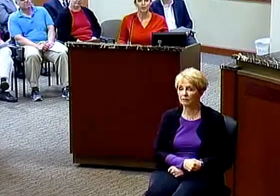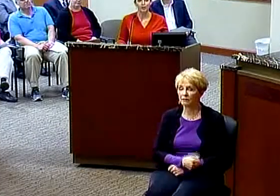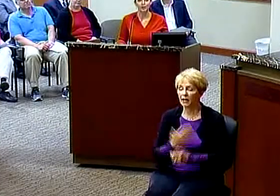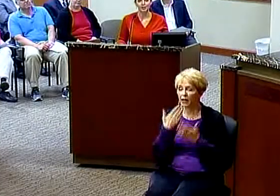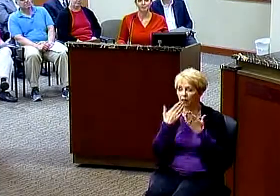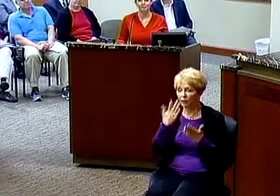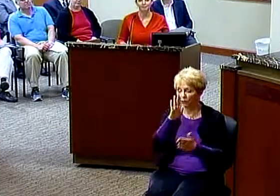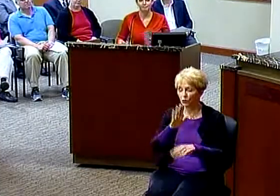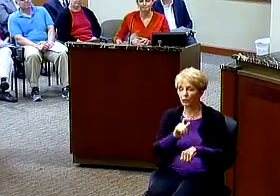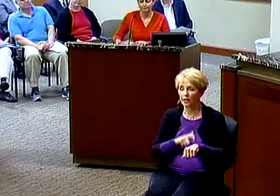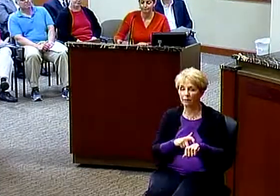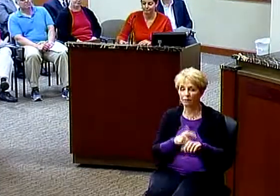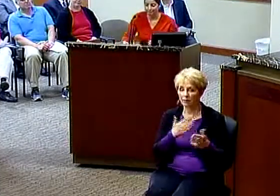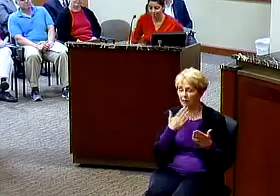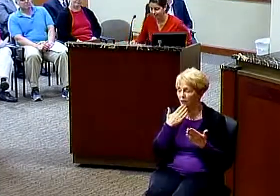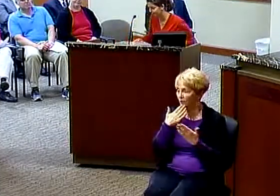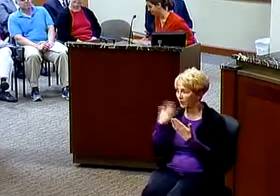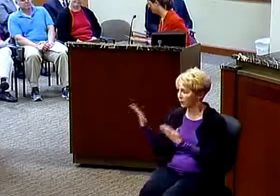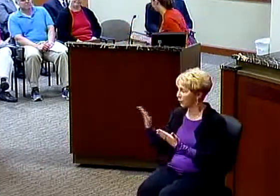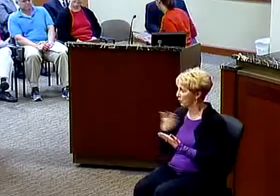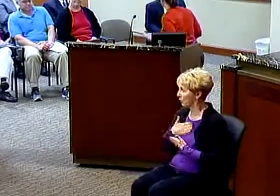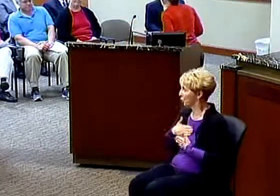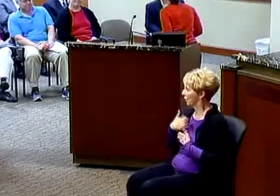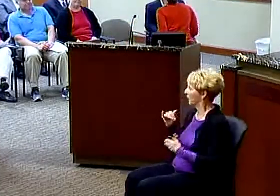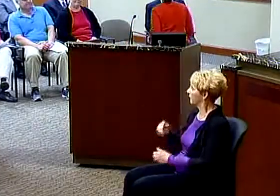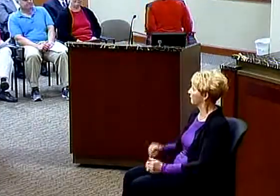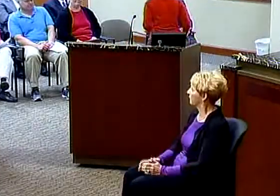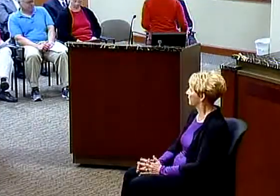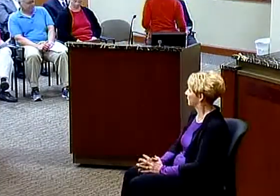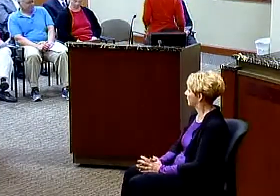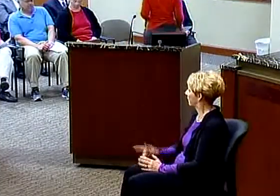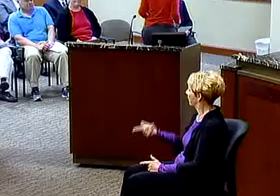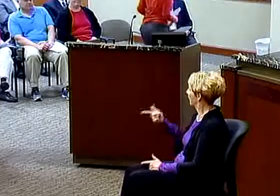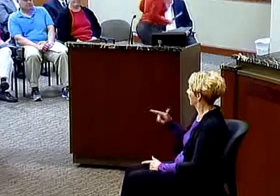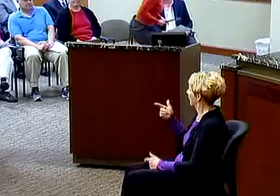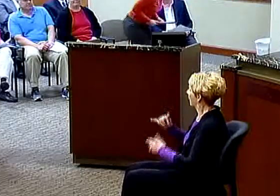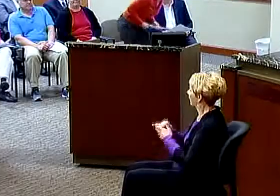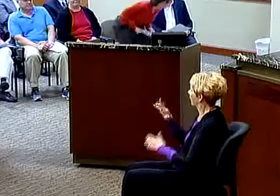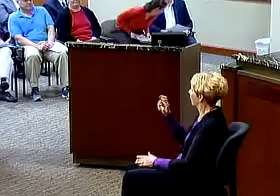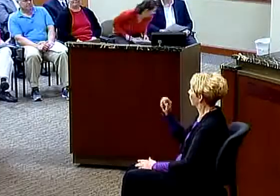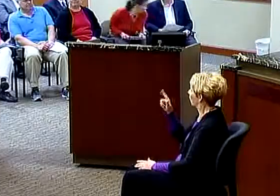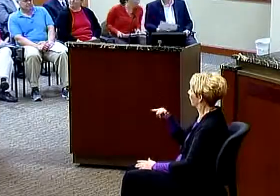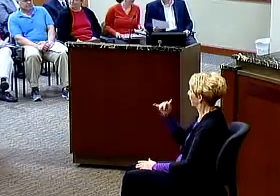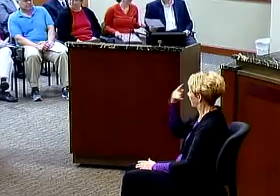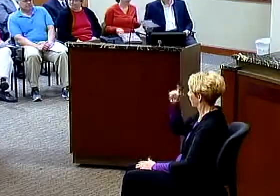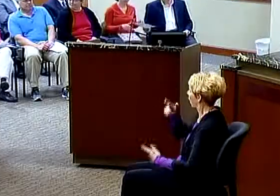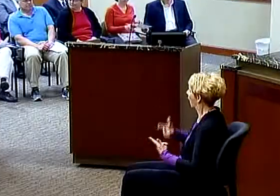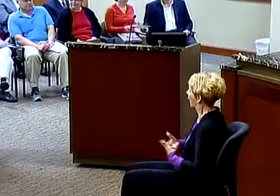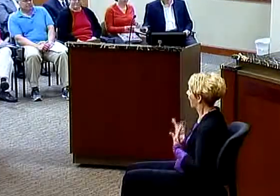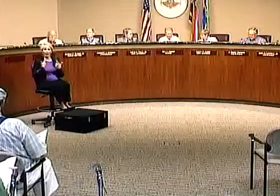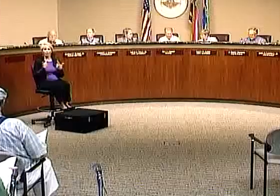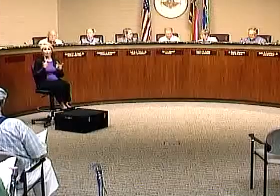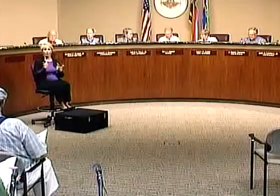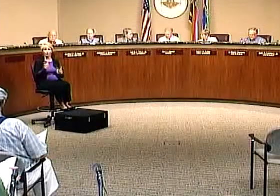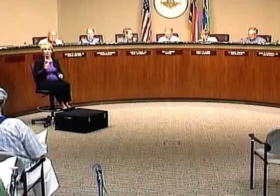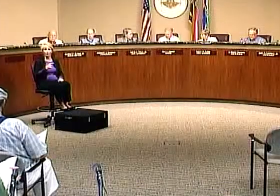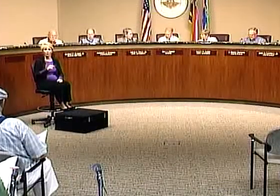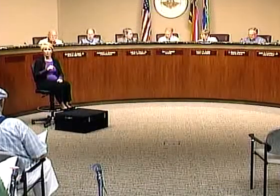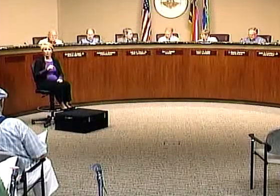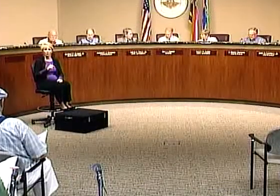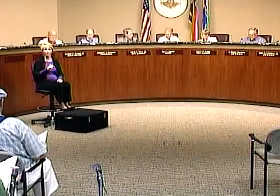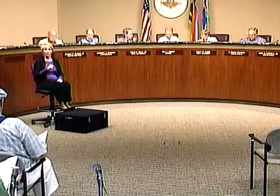Thank you for your time. Thank you, Laura. Appreciate it. Next one is Relay for Life Weekend 2013.